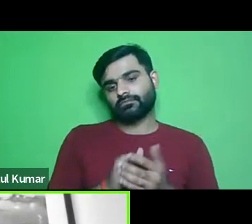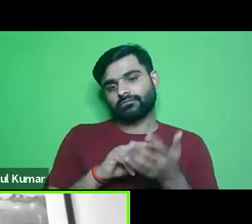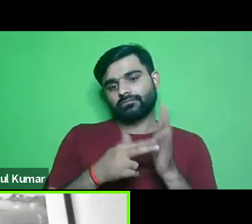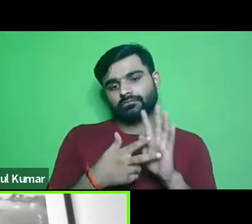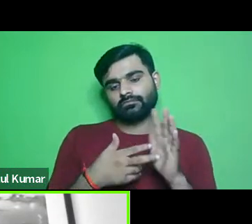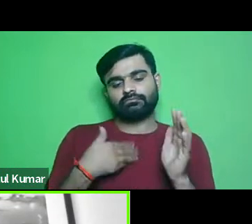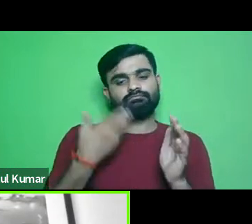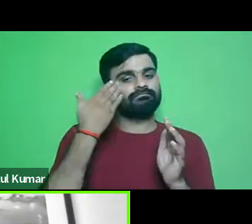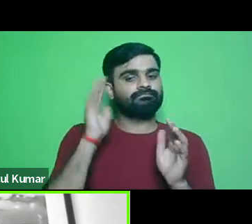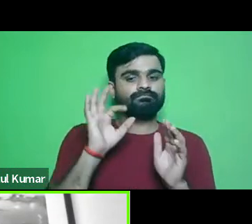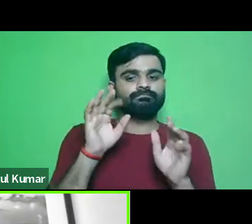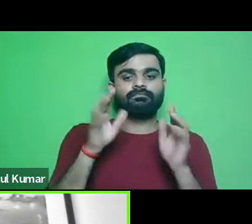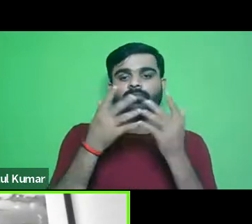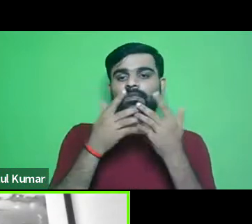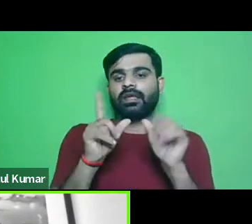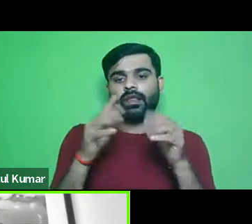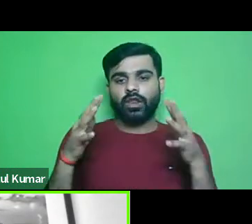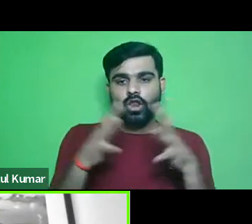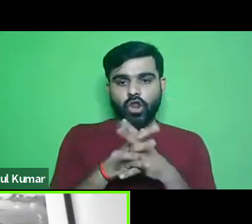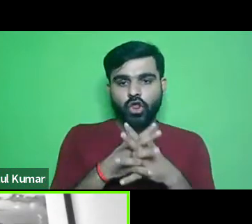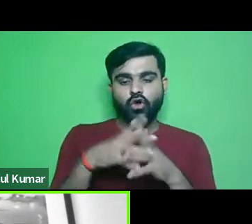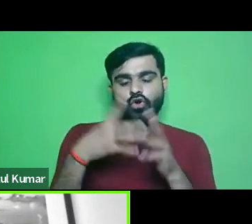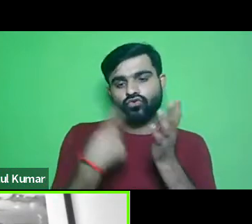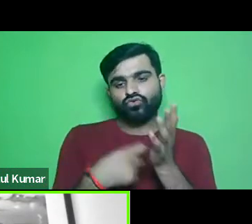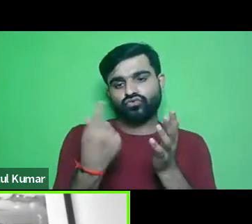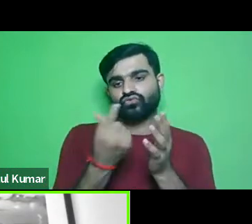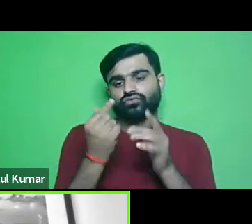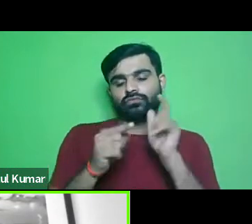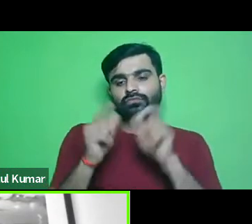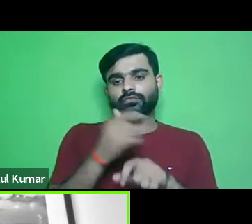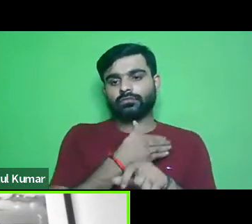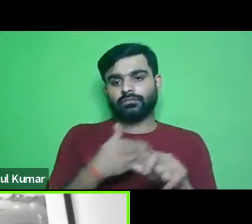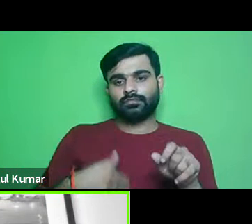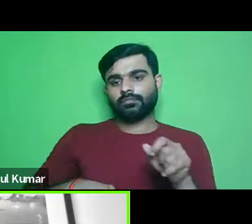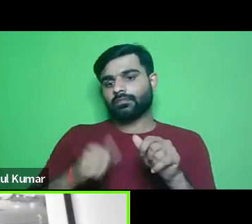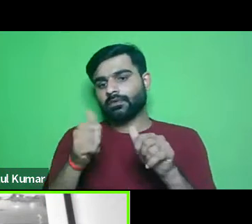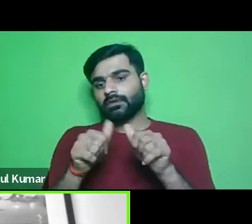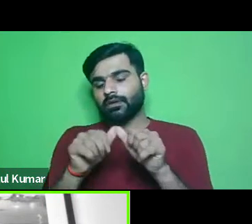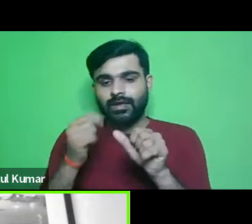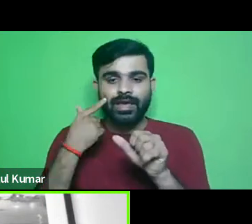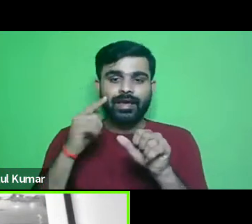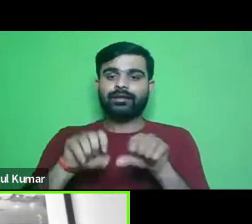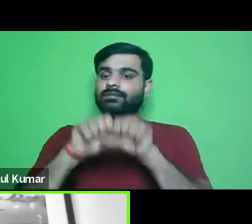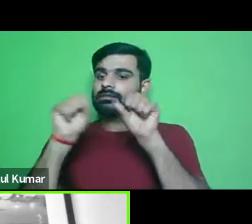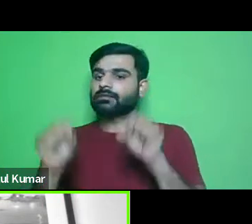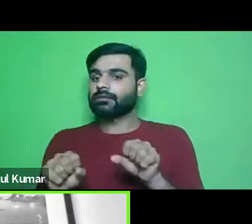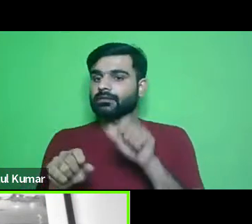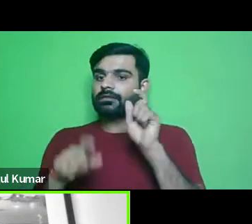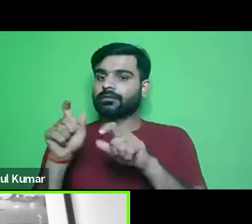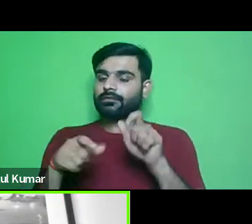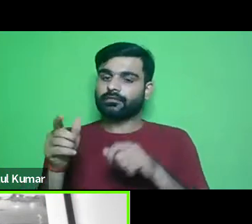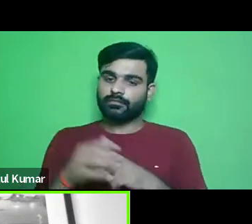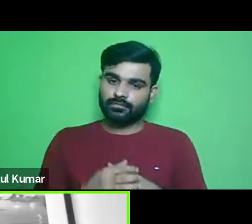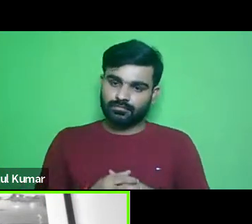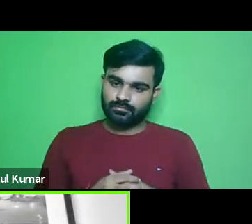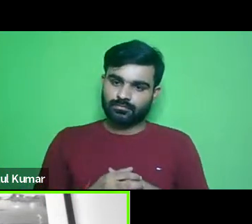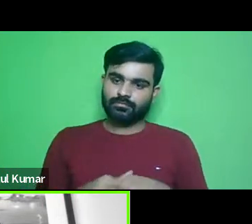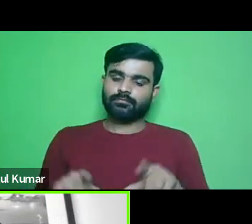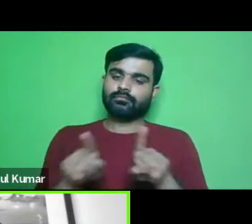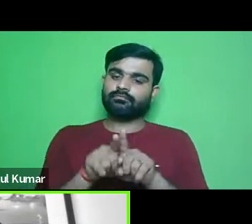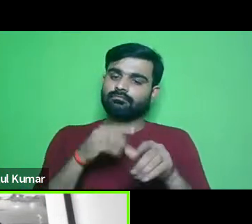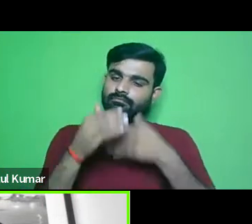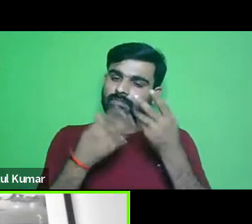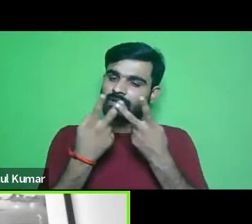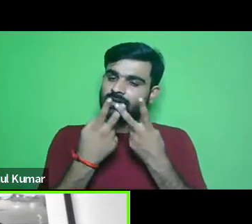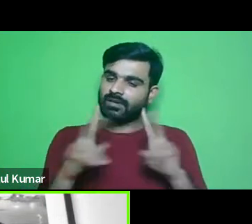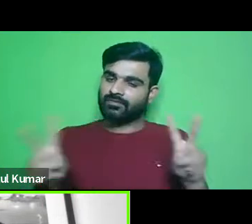I don't think that any law would prohibit you from using someone's gender in an AI system. They would prohibit you from treating them